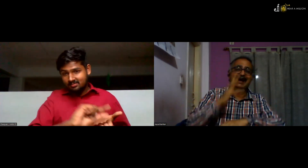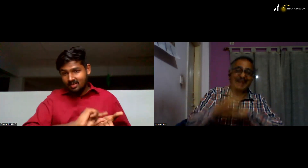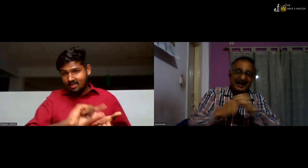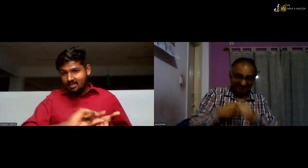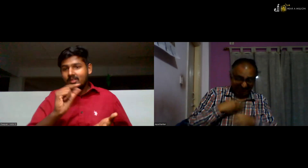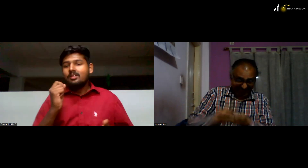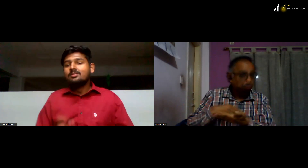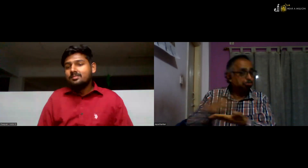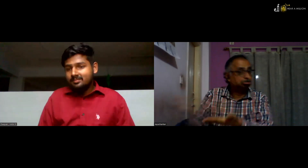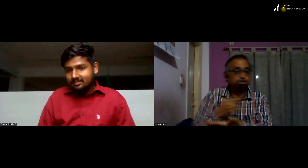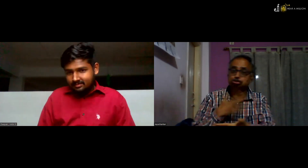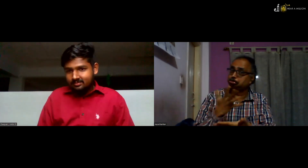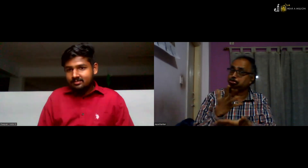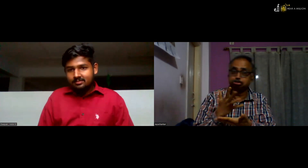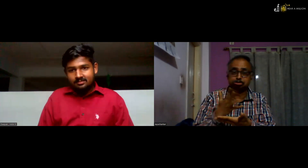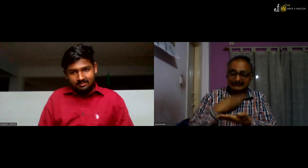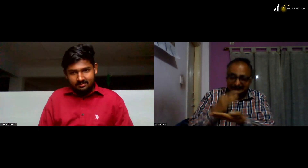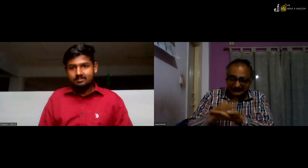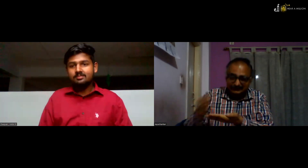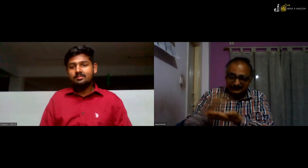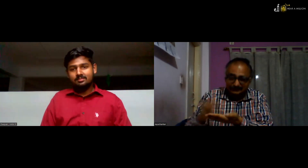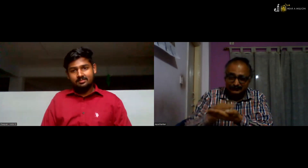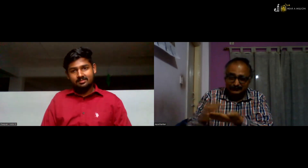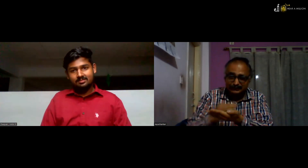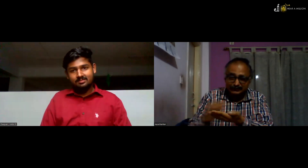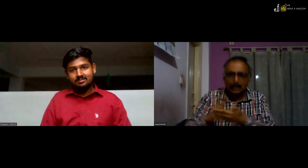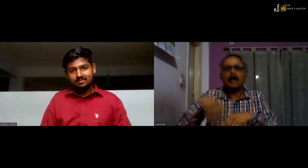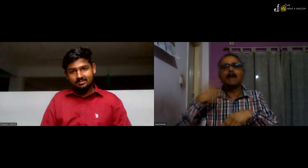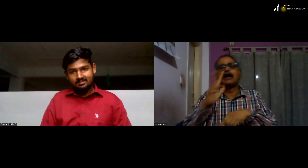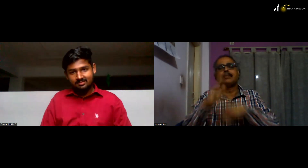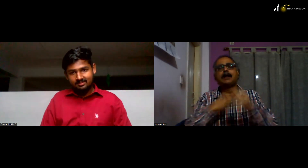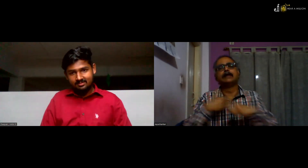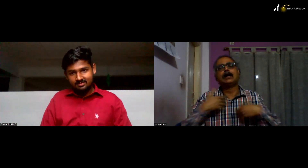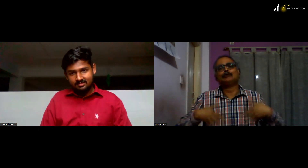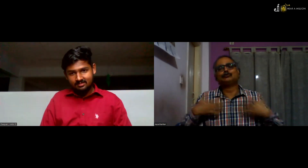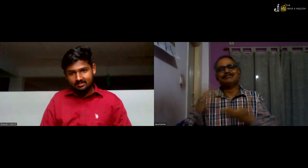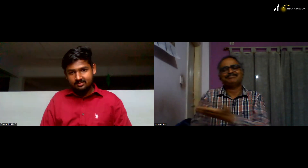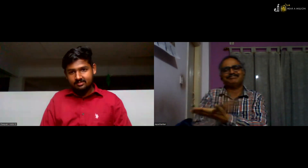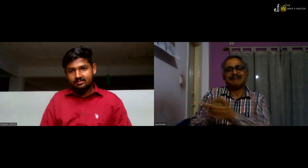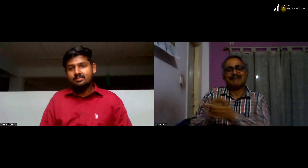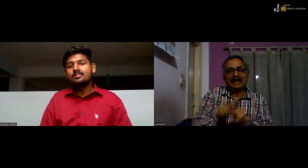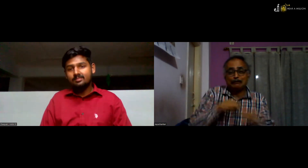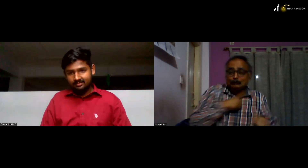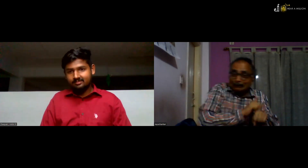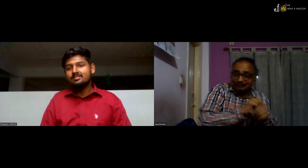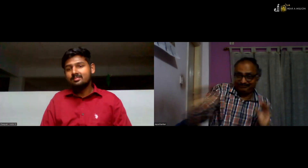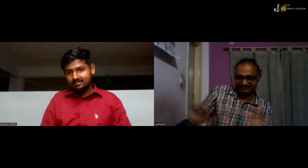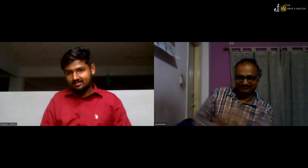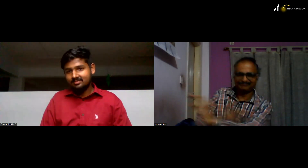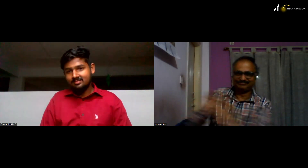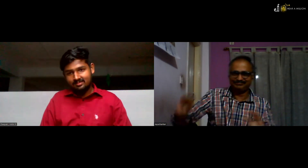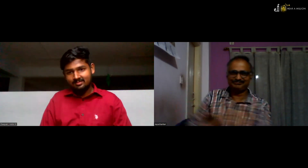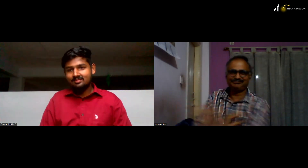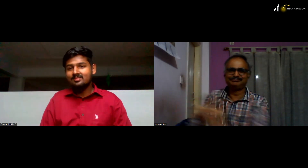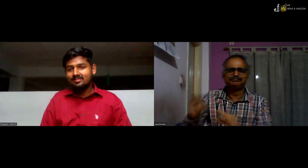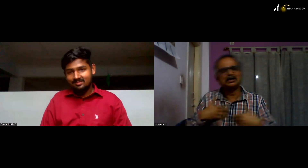with some time, and you can keep on saving. And I don't want that the saving amount, what I'm keeping, aside. I don't want to